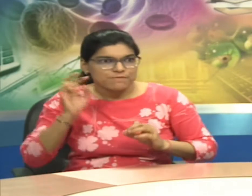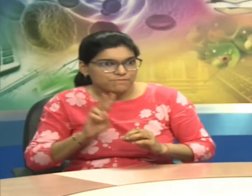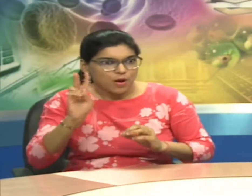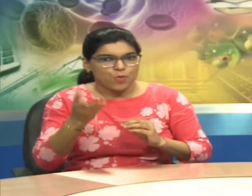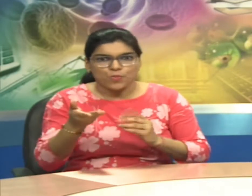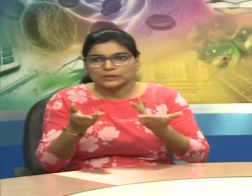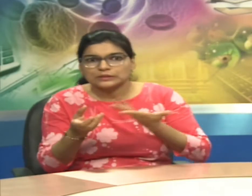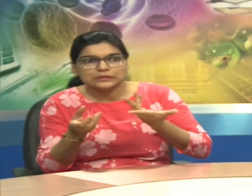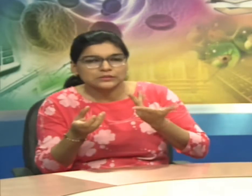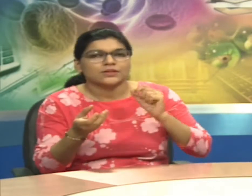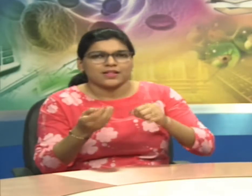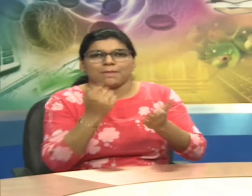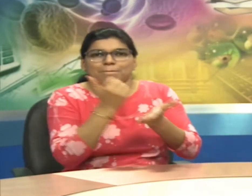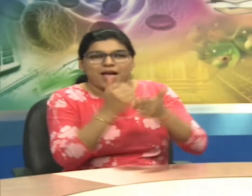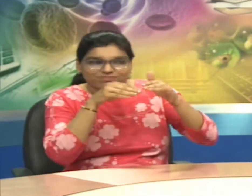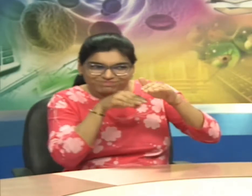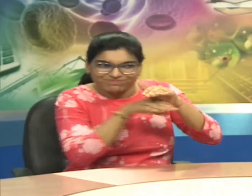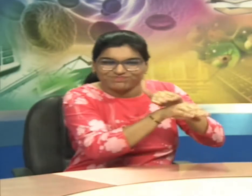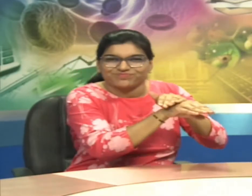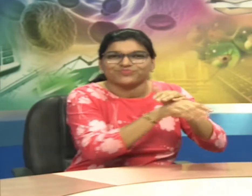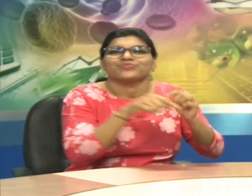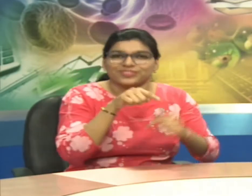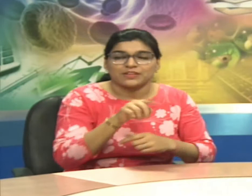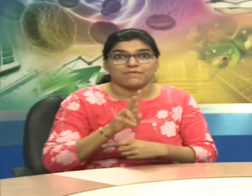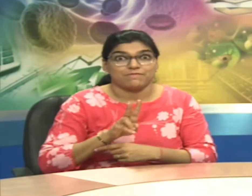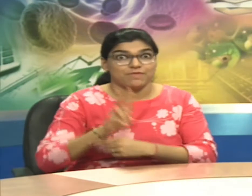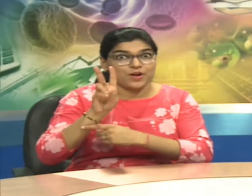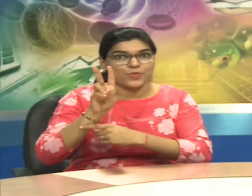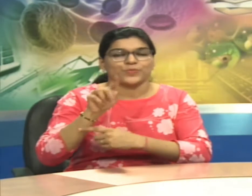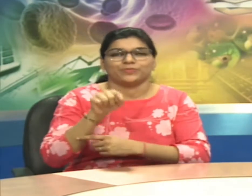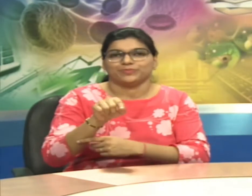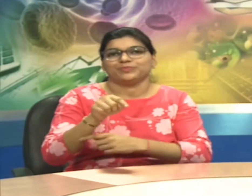waste? No, it is a very valuable thing. We can save it in bank.